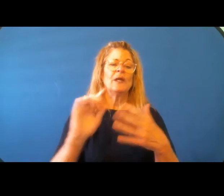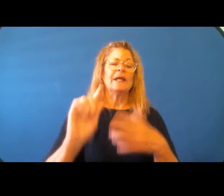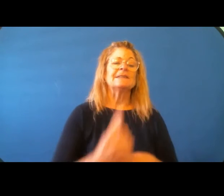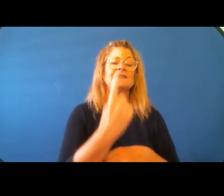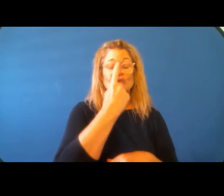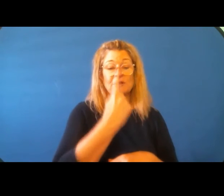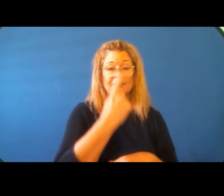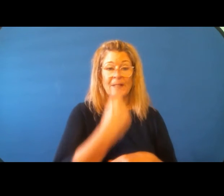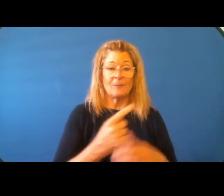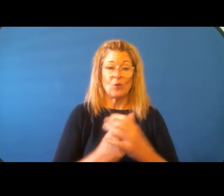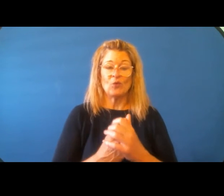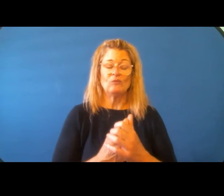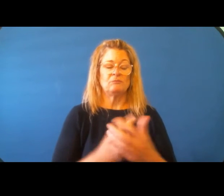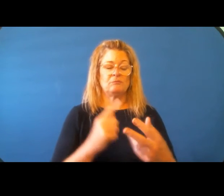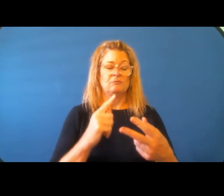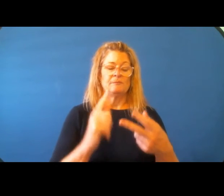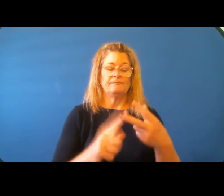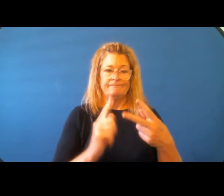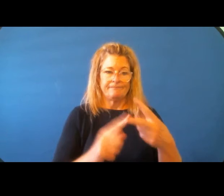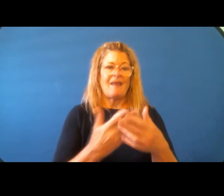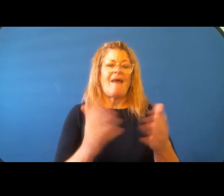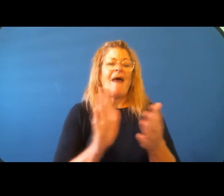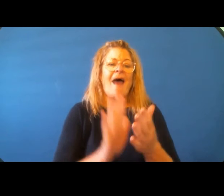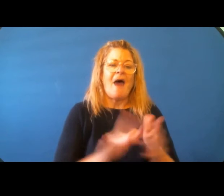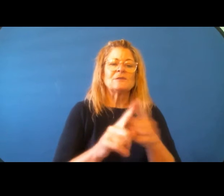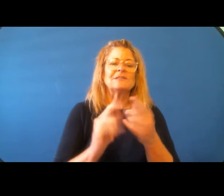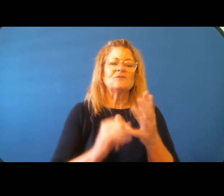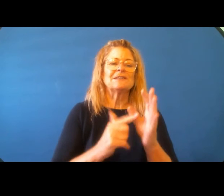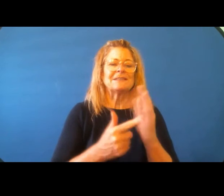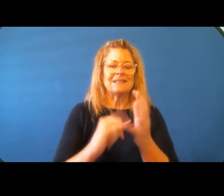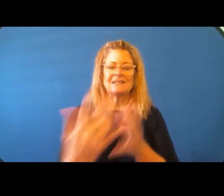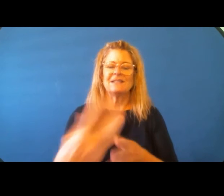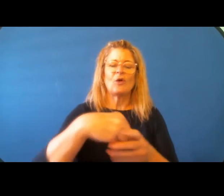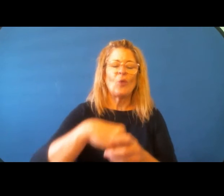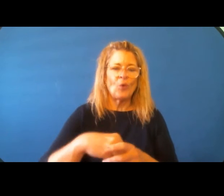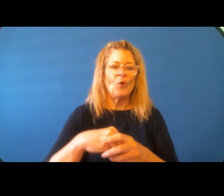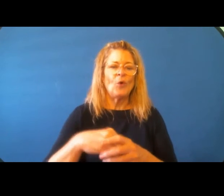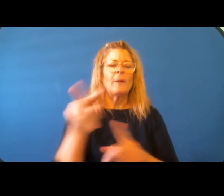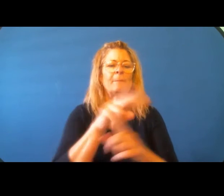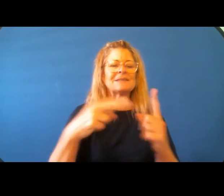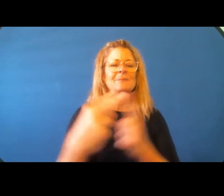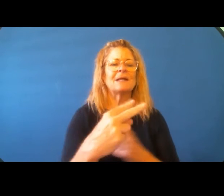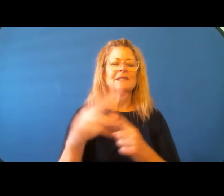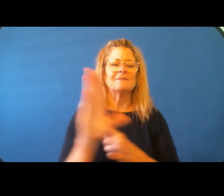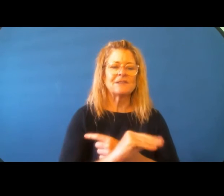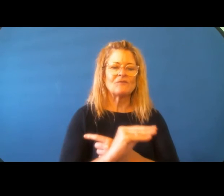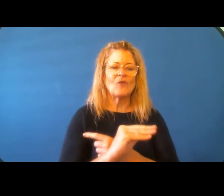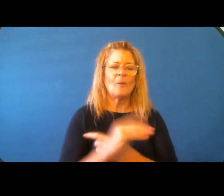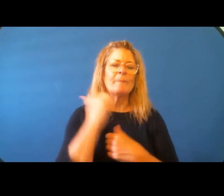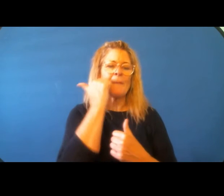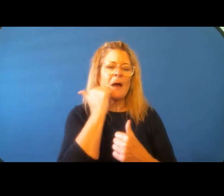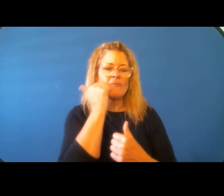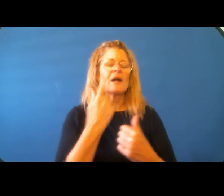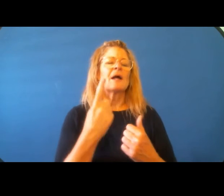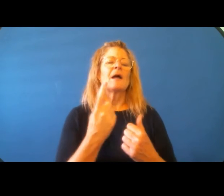that states and economies take to include Indigenous perspectives will forge a more inclusive, socially and economically